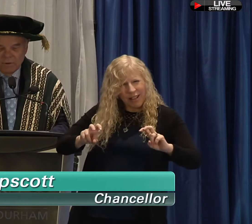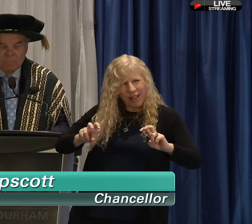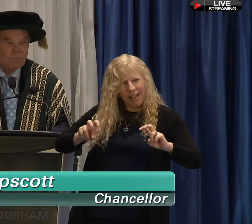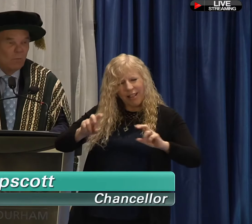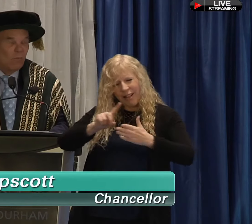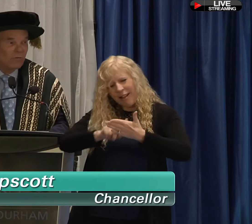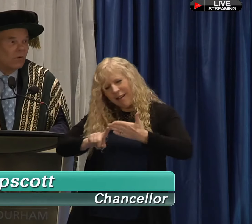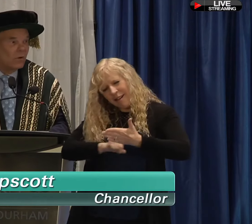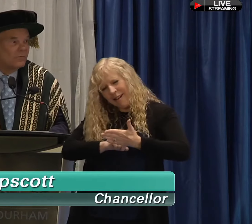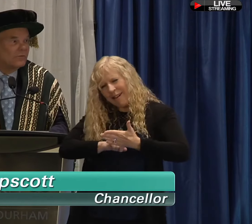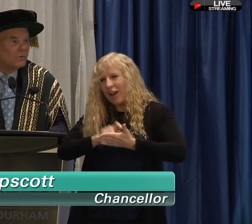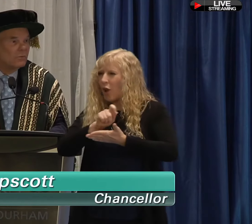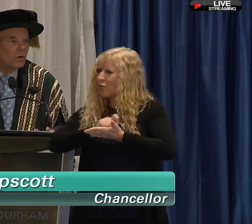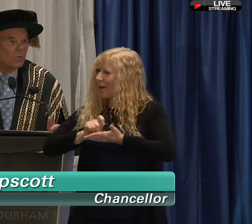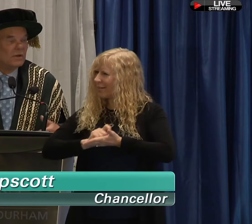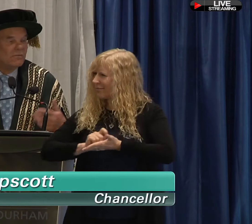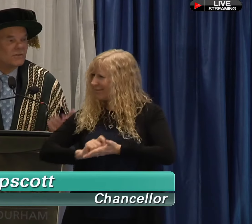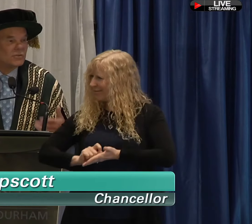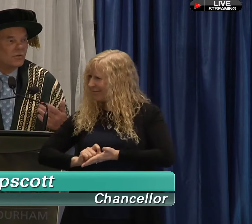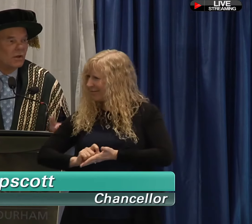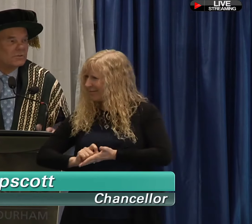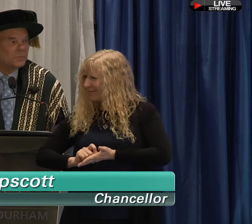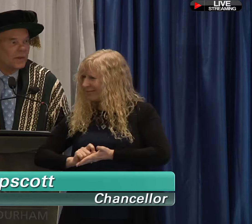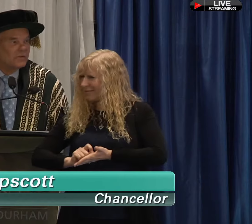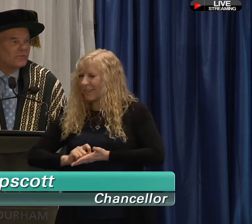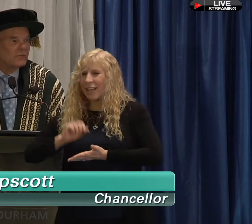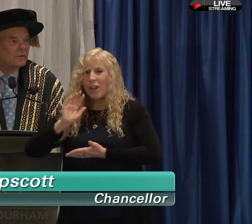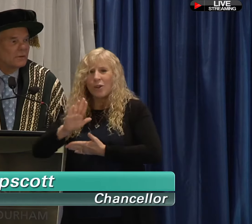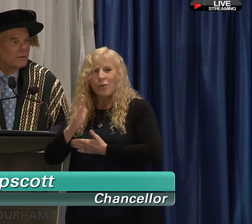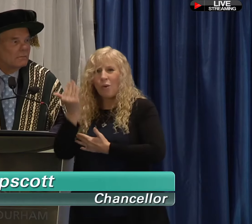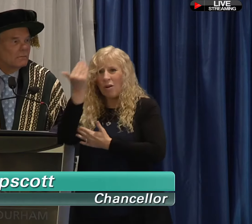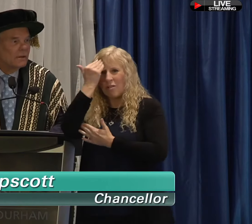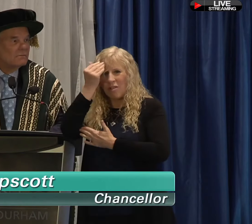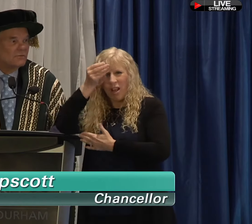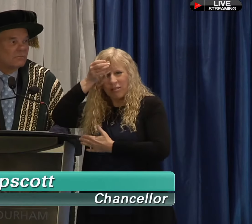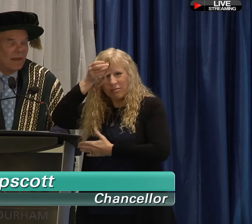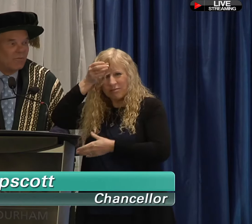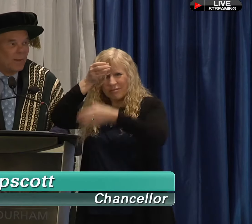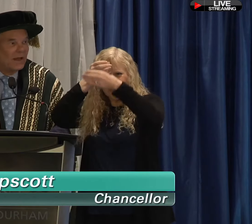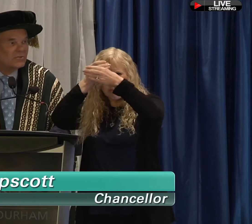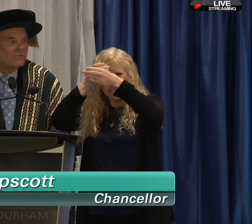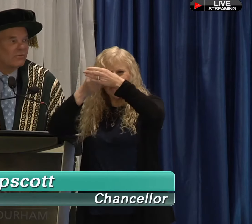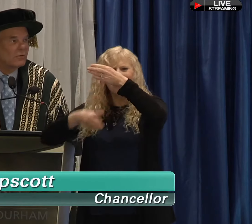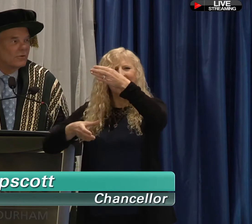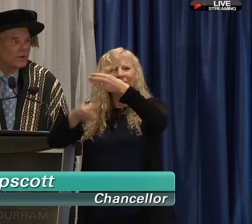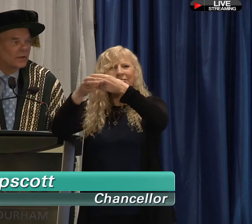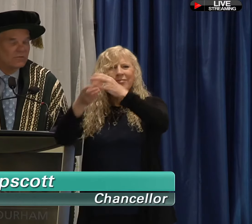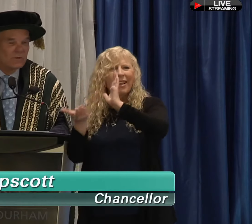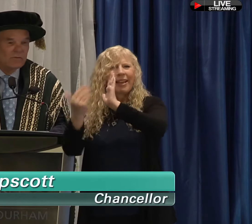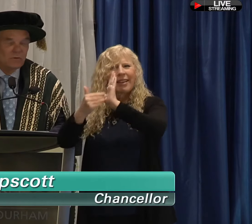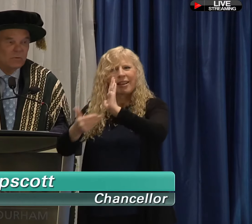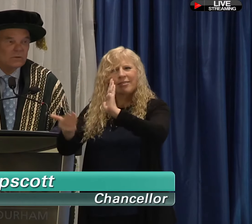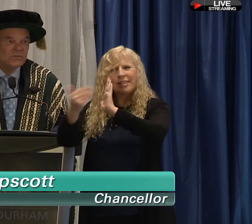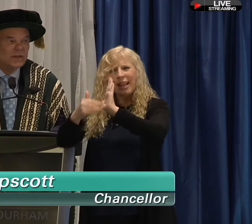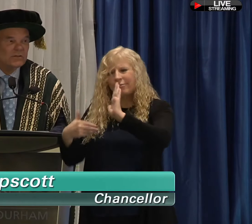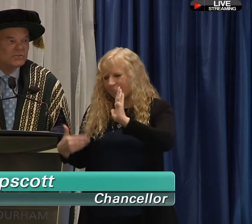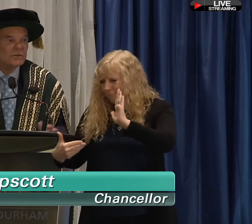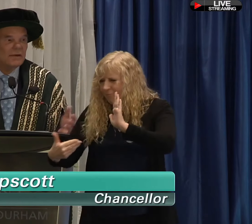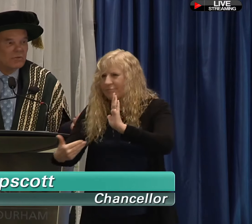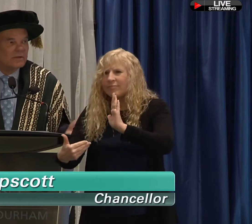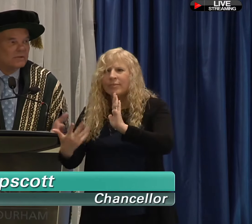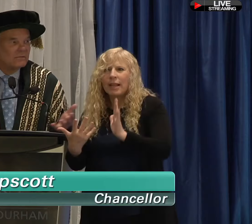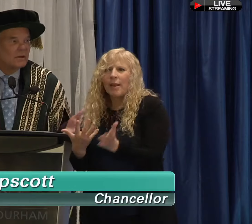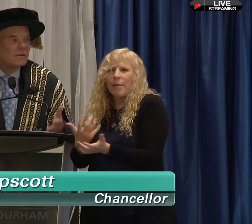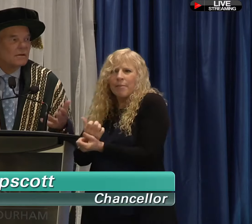and overall, to reinvent your knowledge base, have a passion for learning, as you will